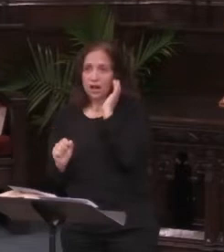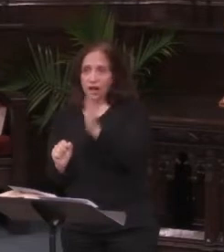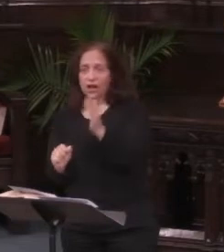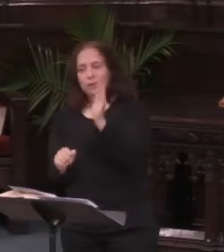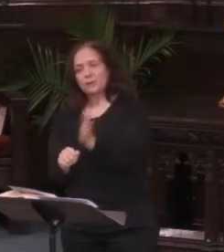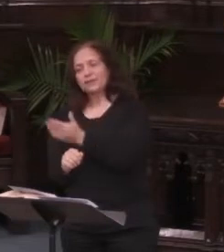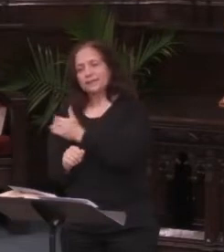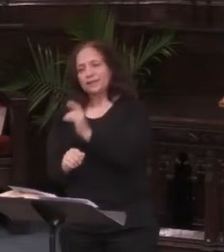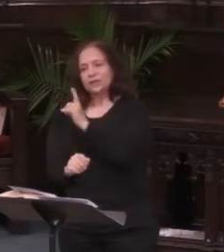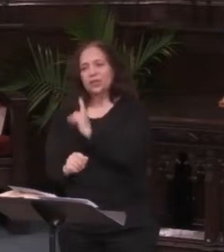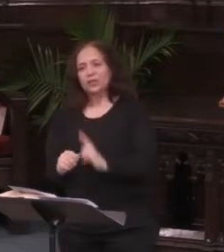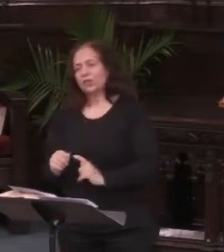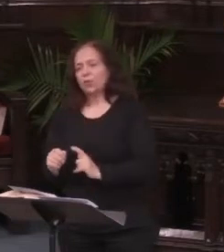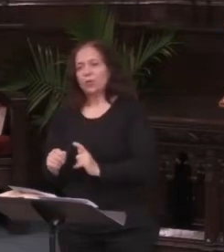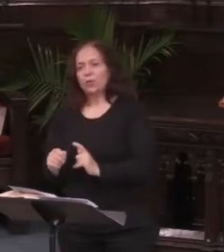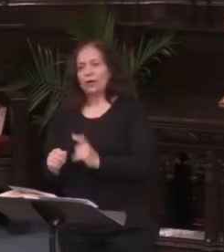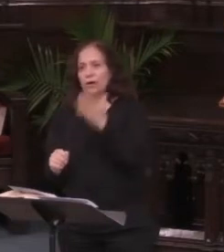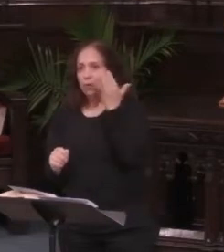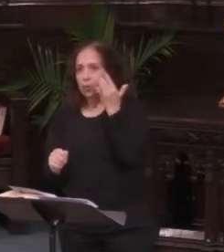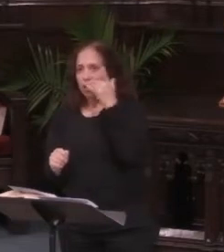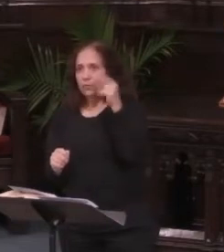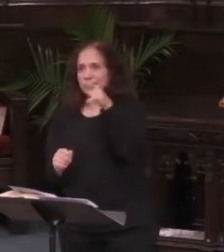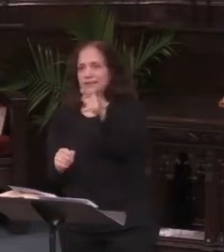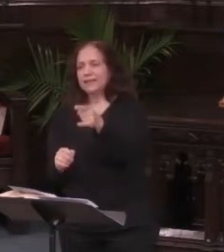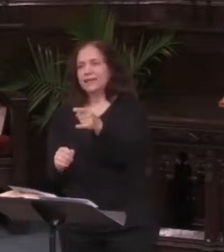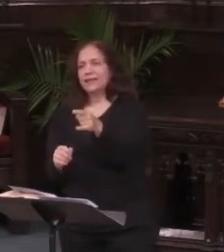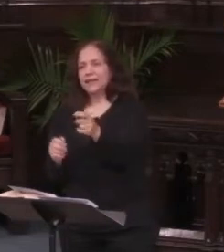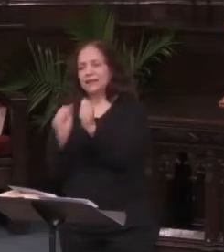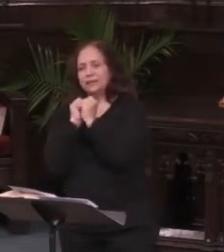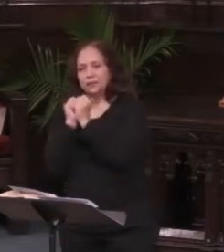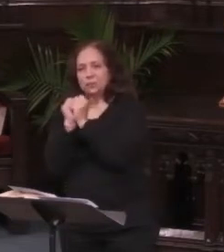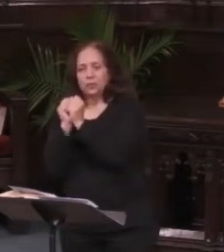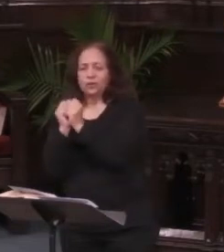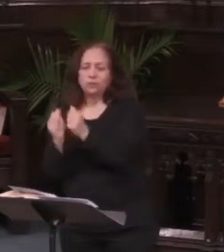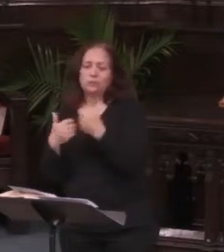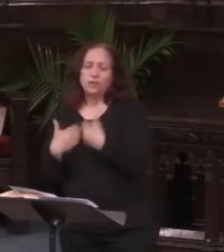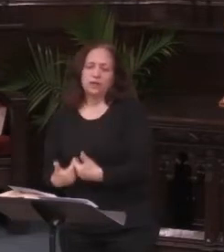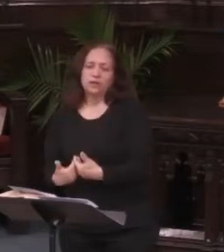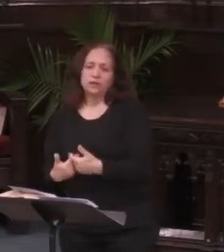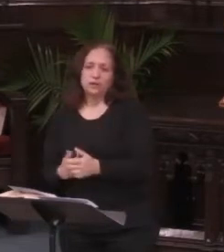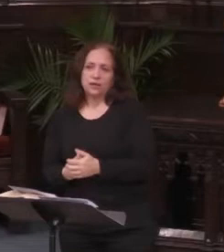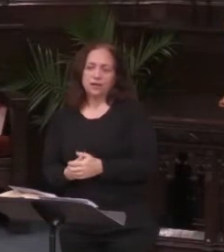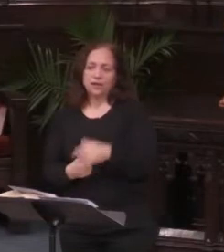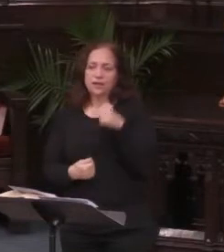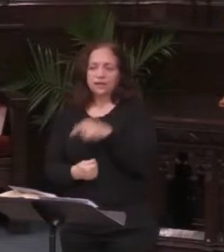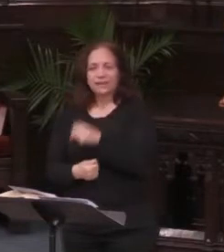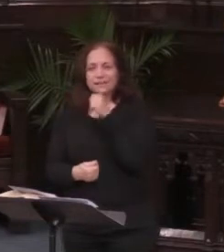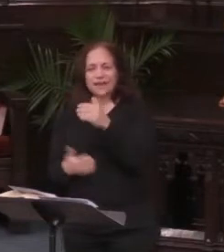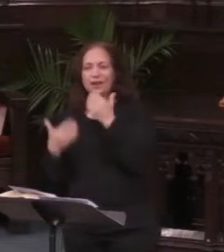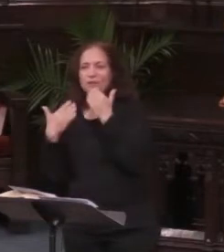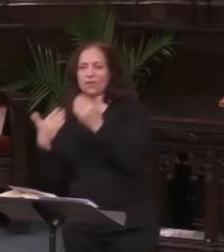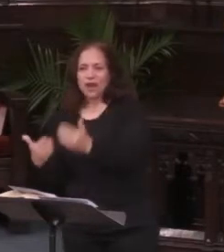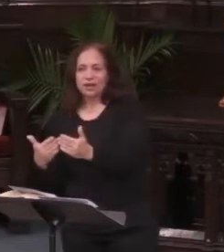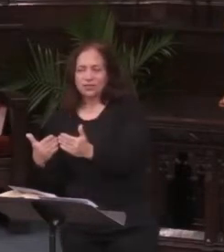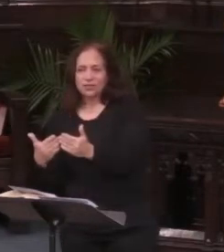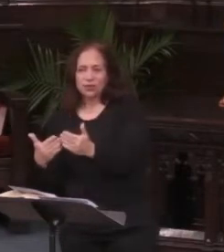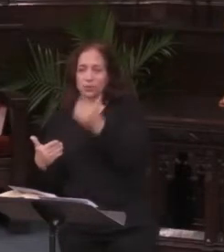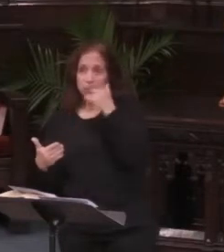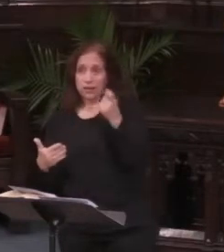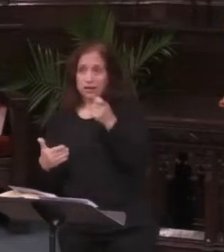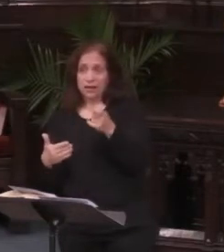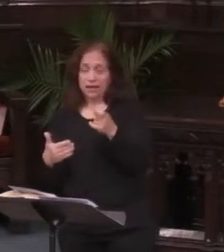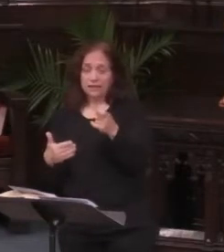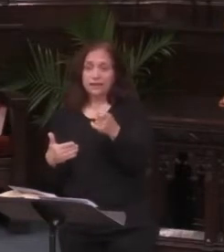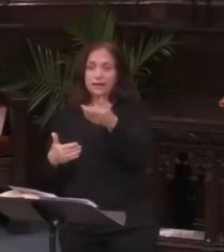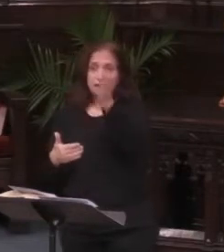sing to the Lord because he has dealt bountifully with me." This is not gratitude expressed because God